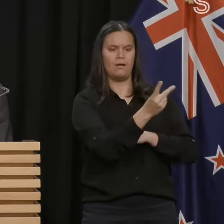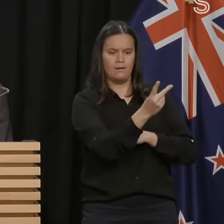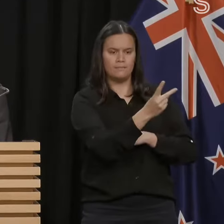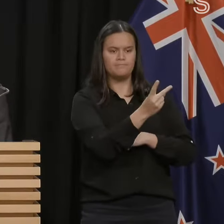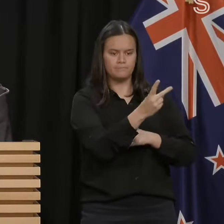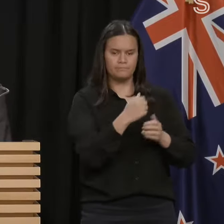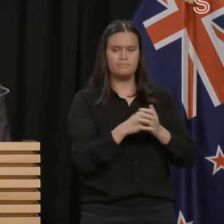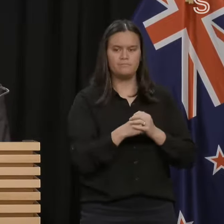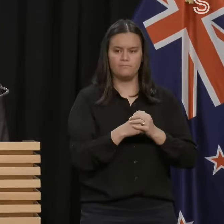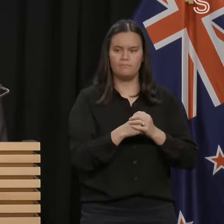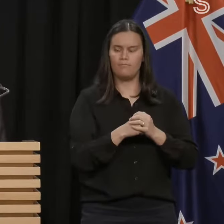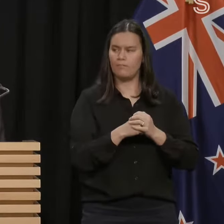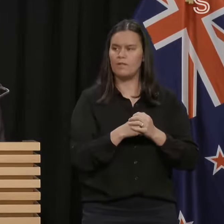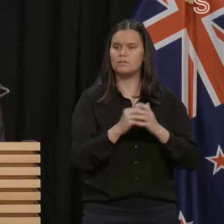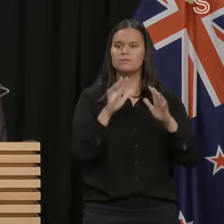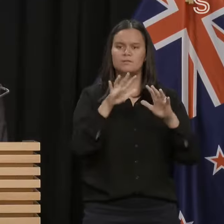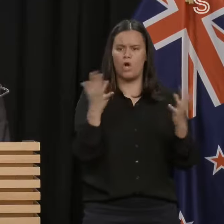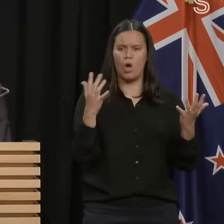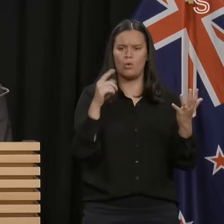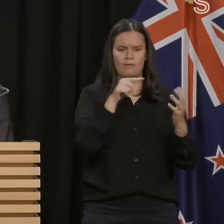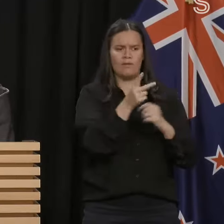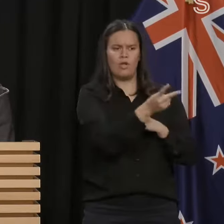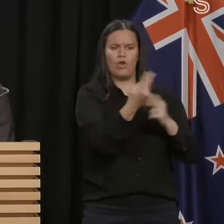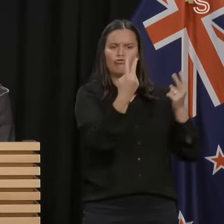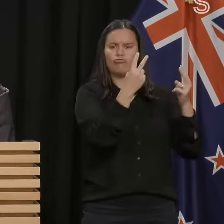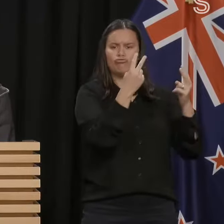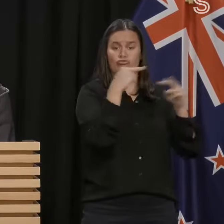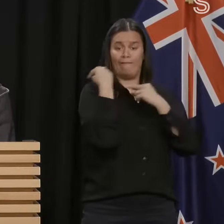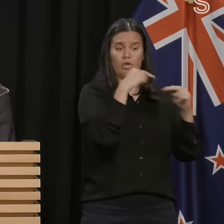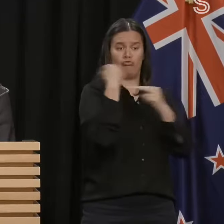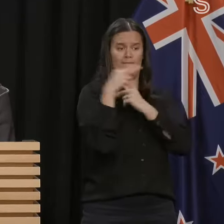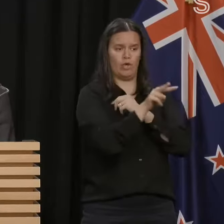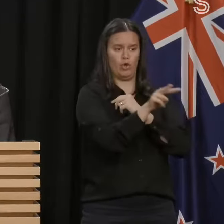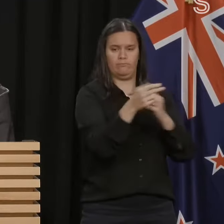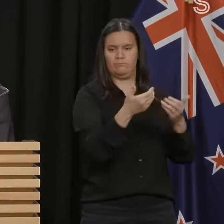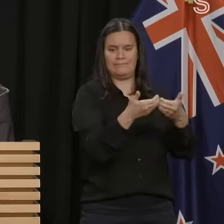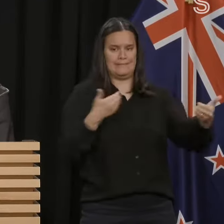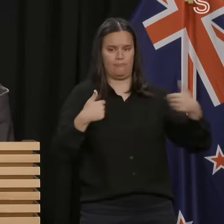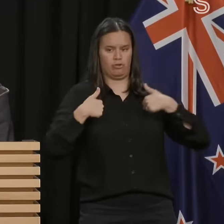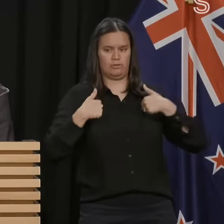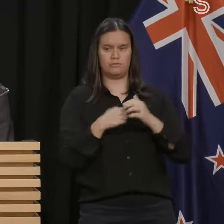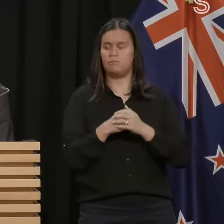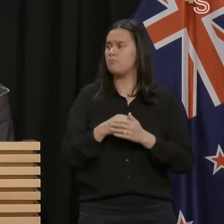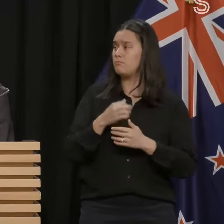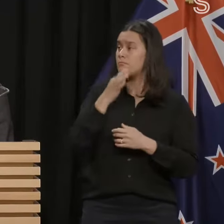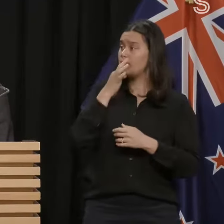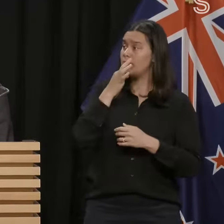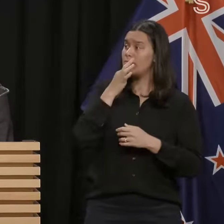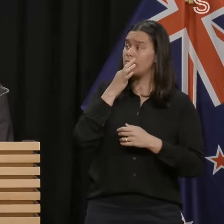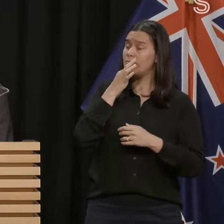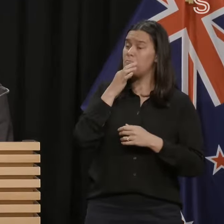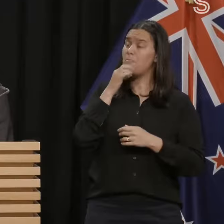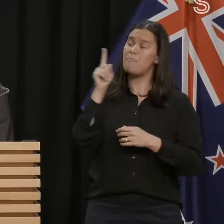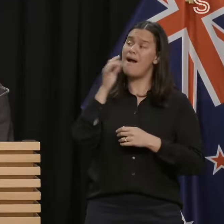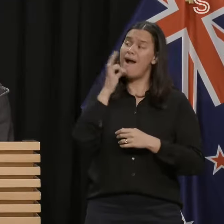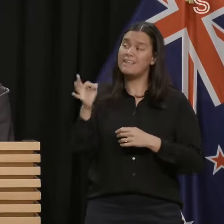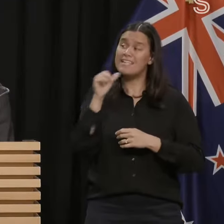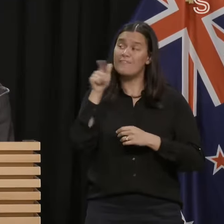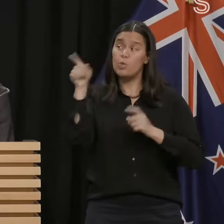important that those reviews can do that. If you're worried, it would suggest that there's something for them to find.